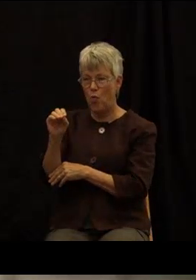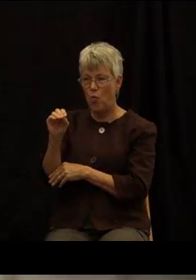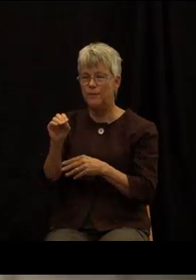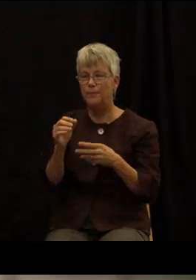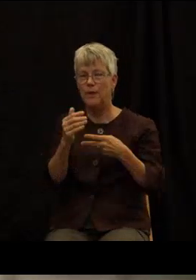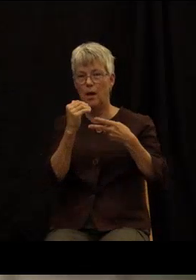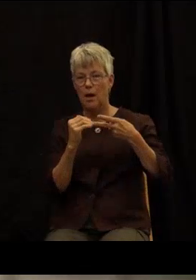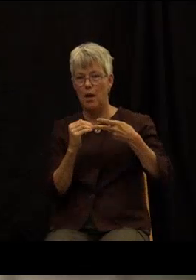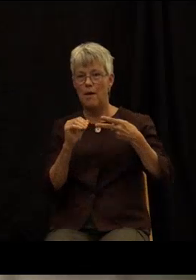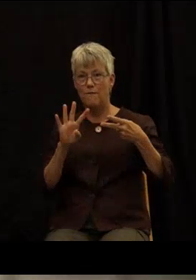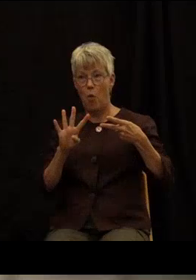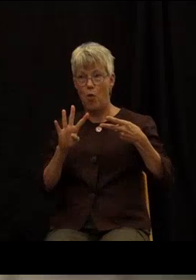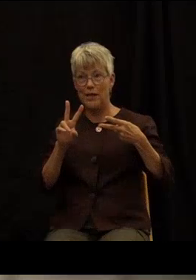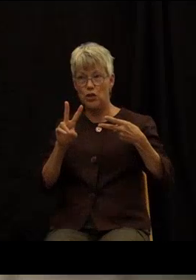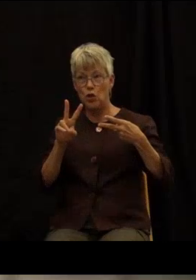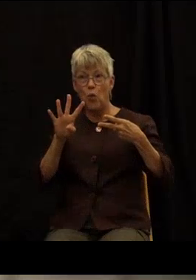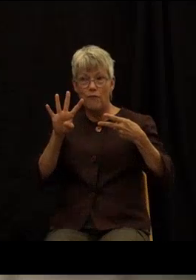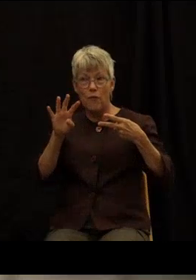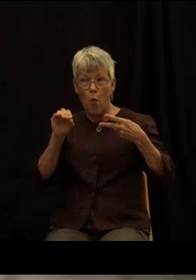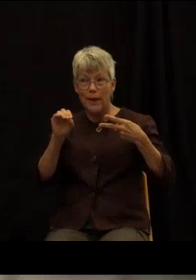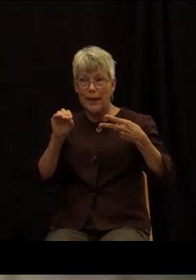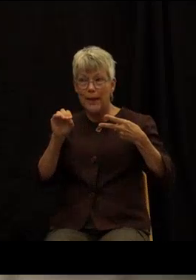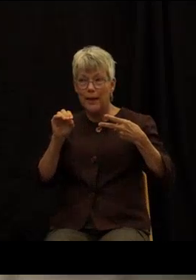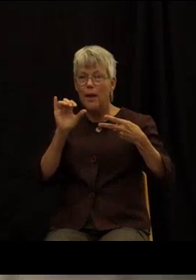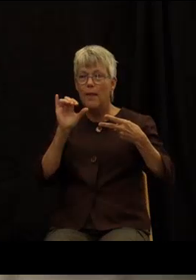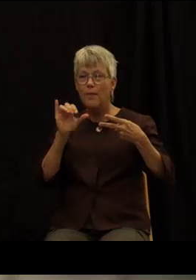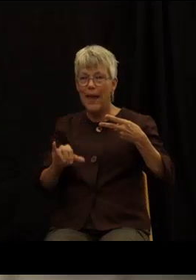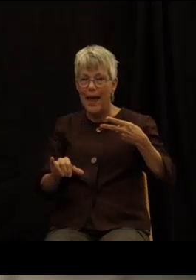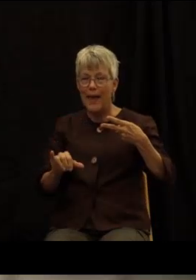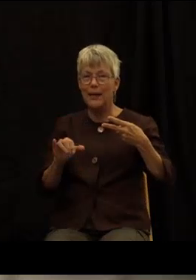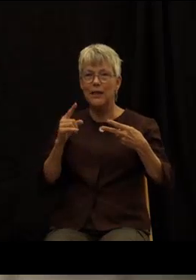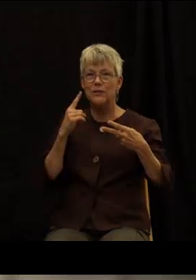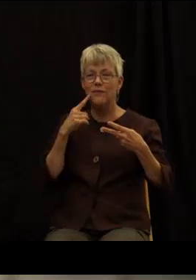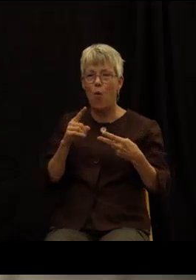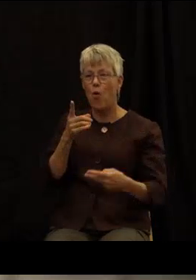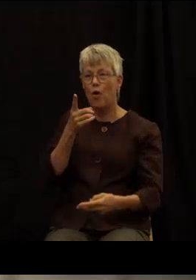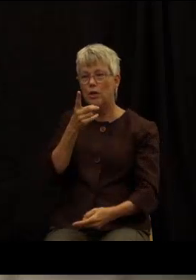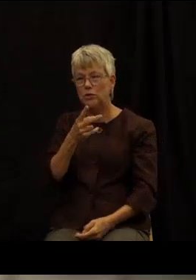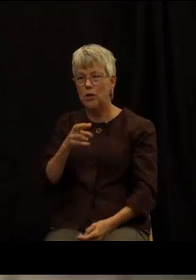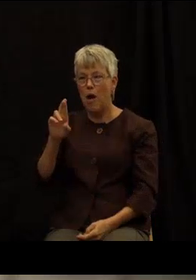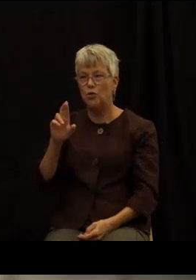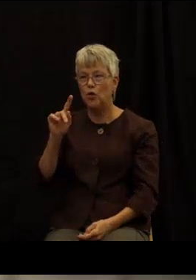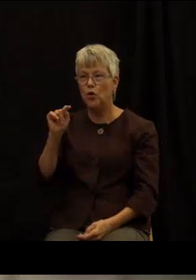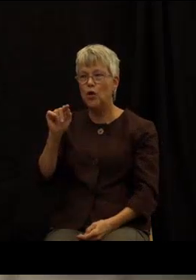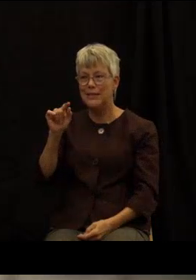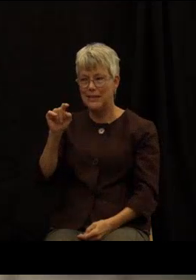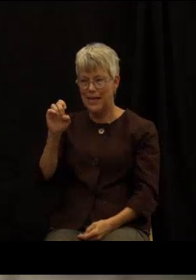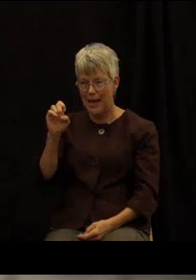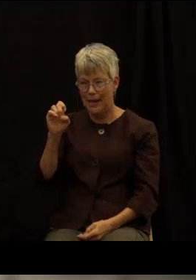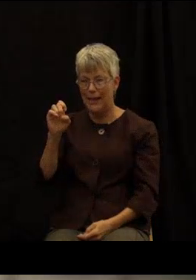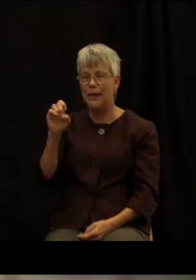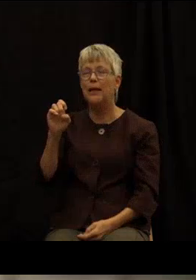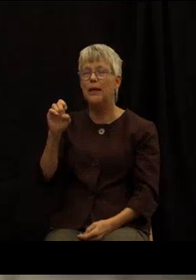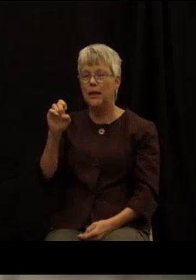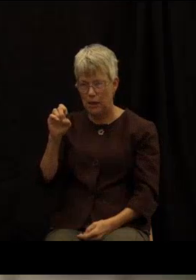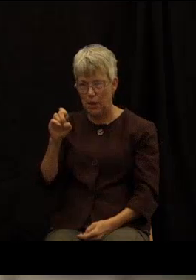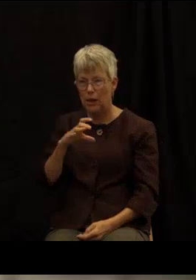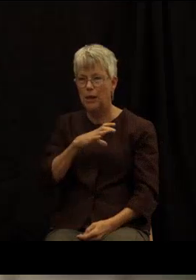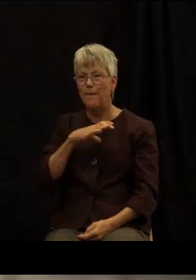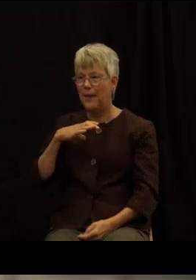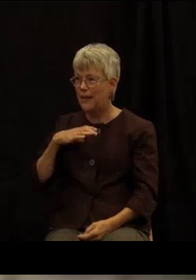42-40, I think, is the one that is in Dr. Tate's Dr. Tate's committee. purview. And that's